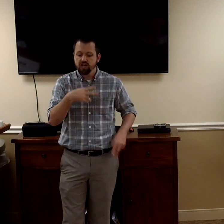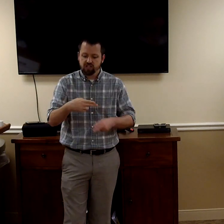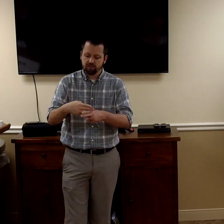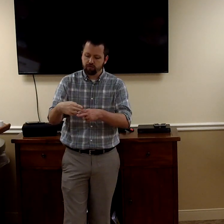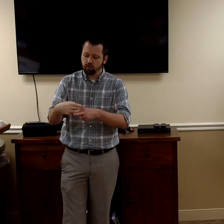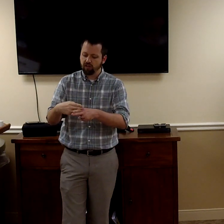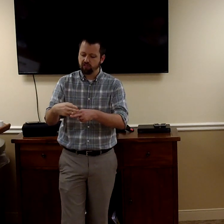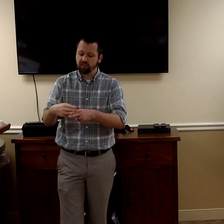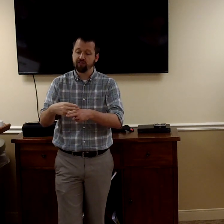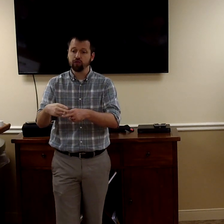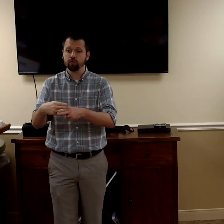Sometimes you'll also see soon.